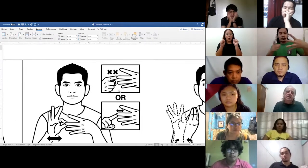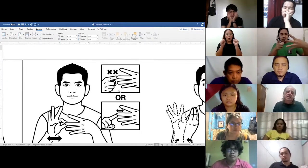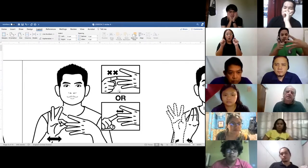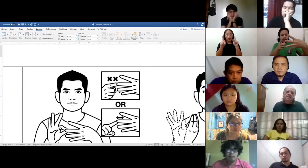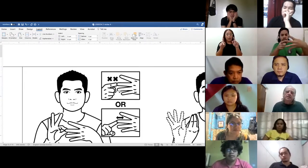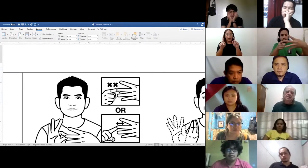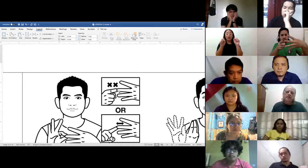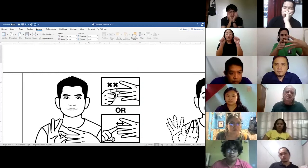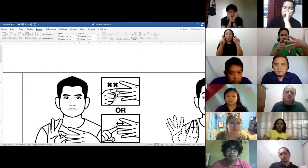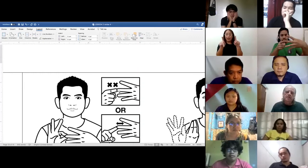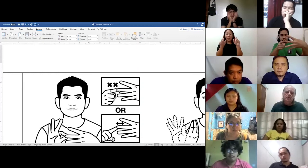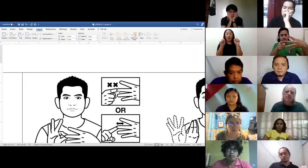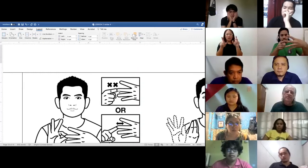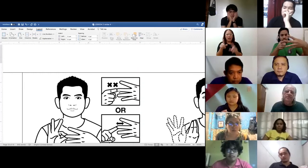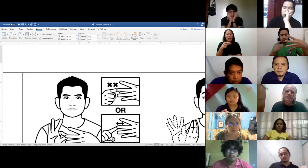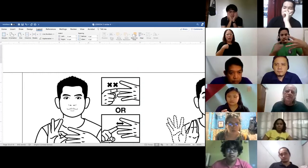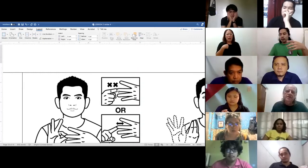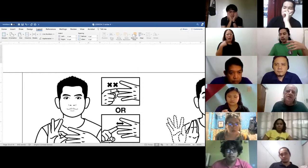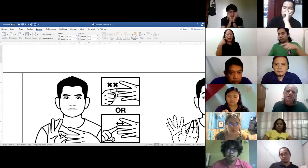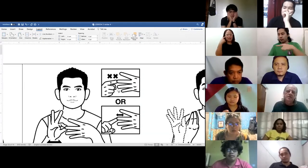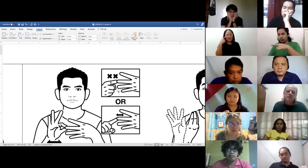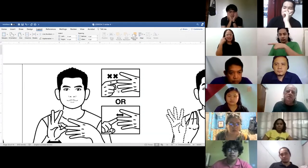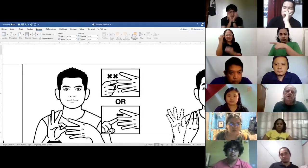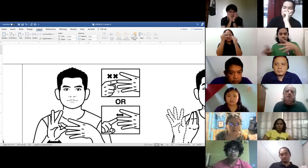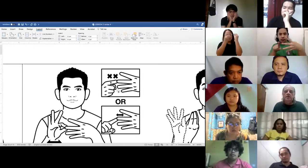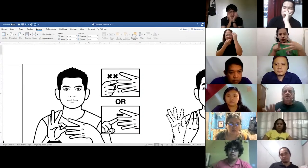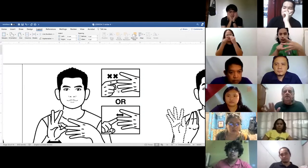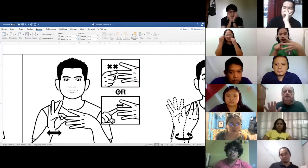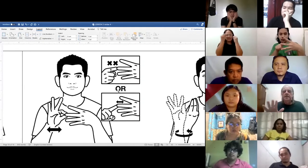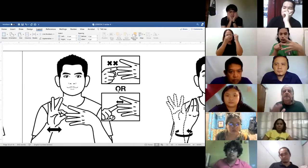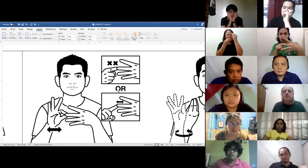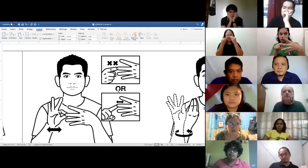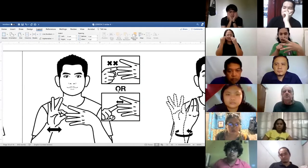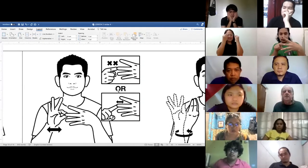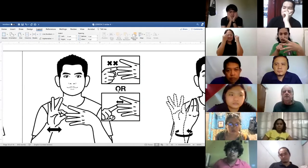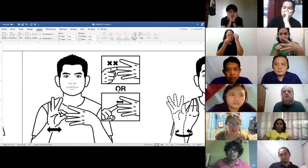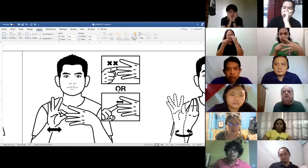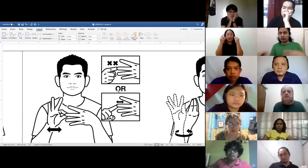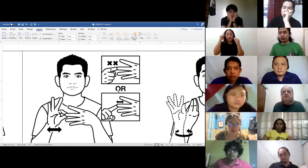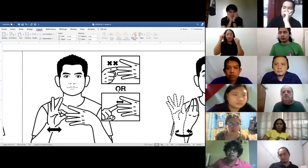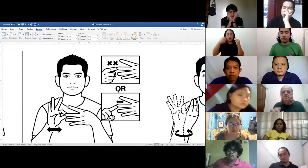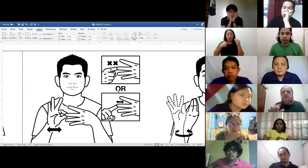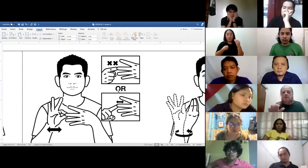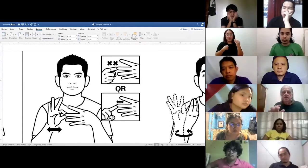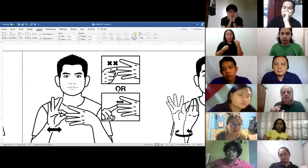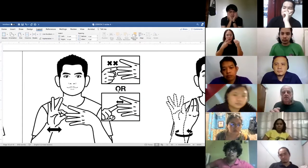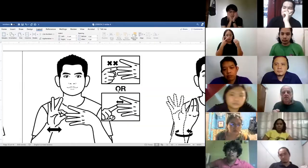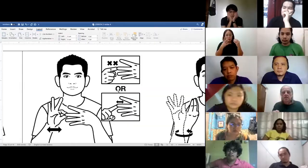think that's a little confusing because it looks, okay, to me it looks like this.